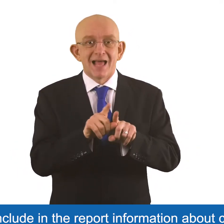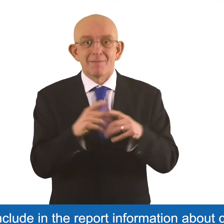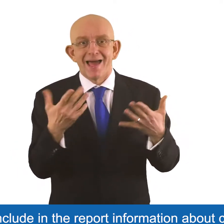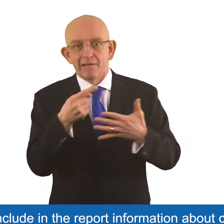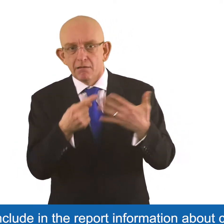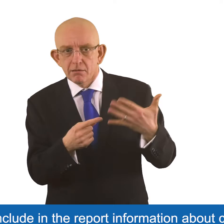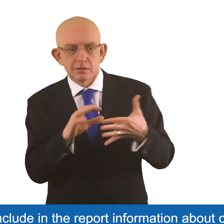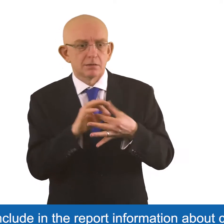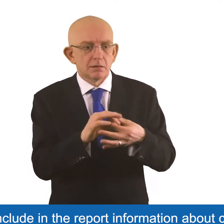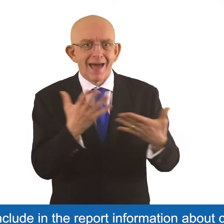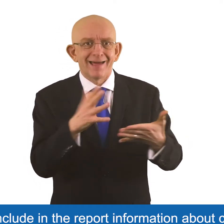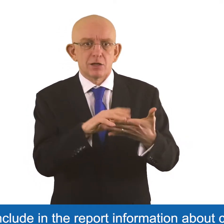to reserved matters.